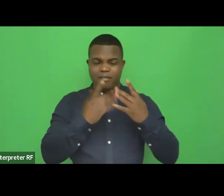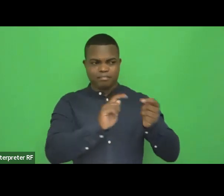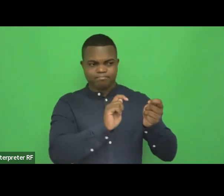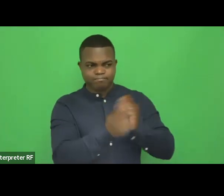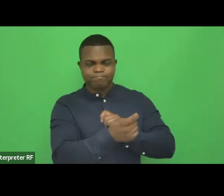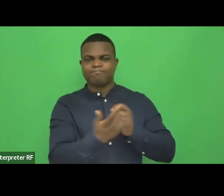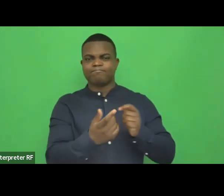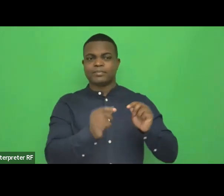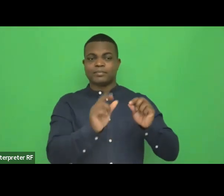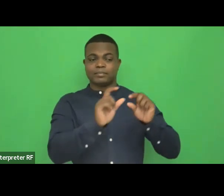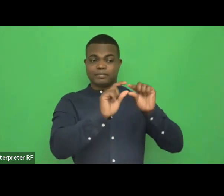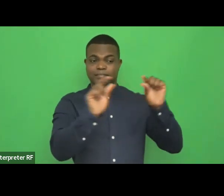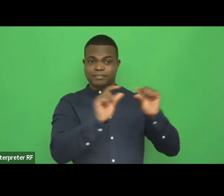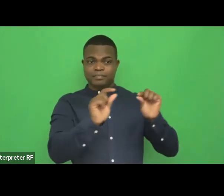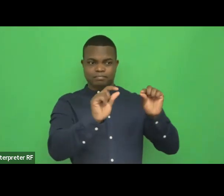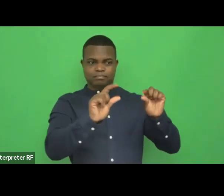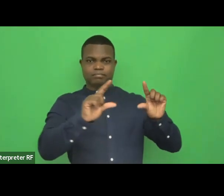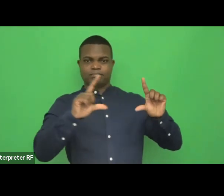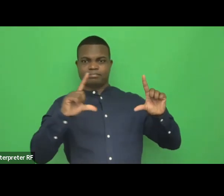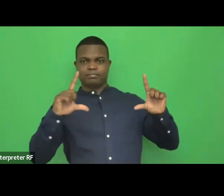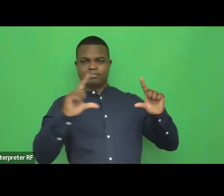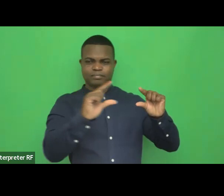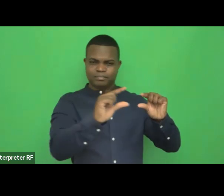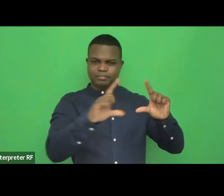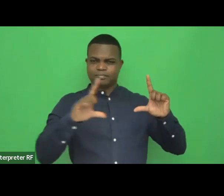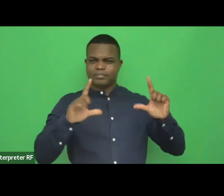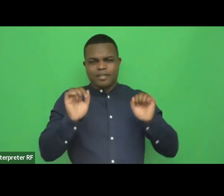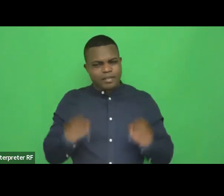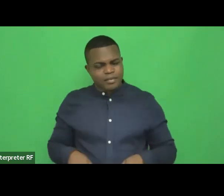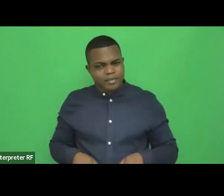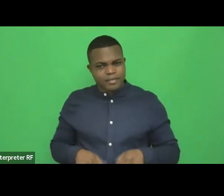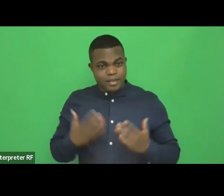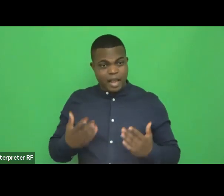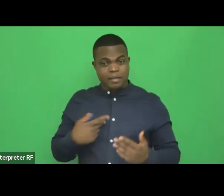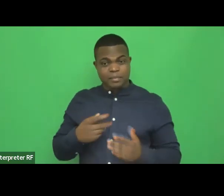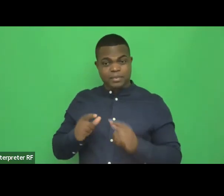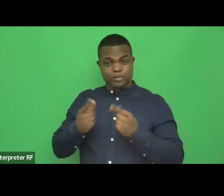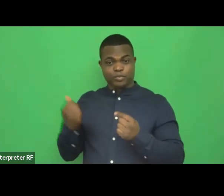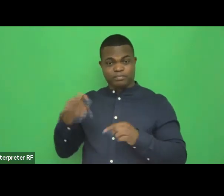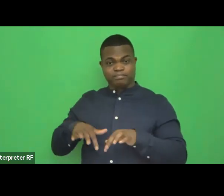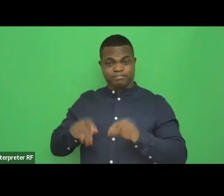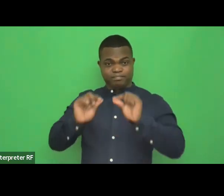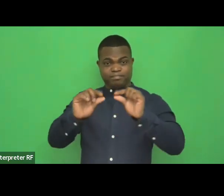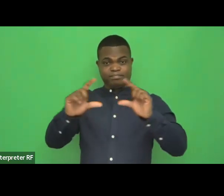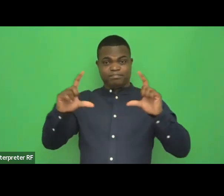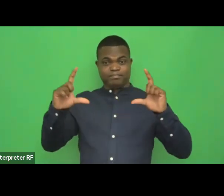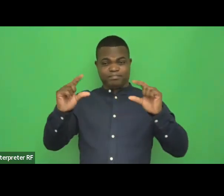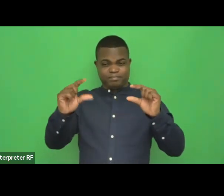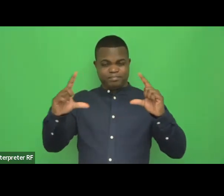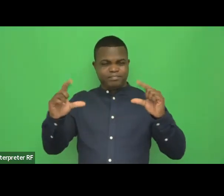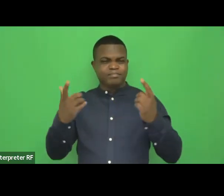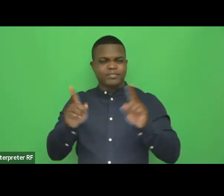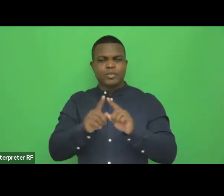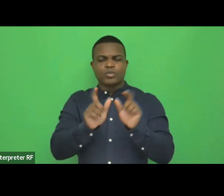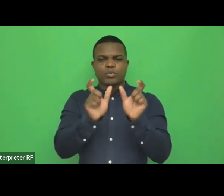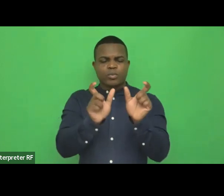So someone might like to read that document that was on the EDF website in Word, and that might work for